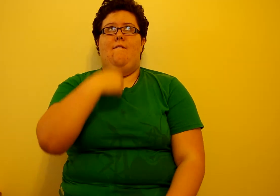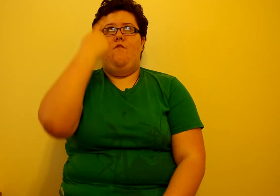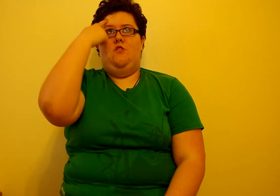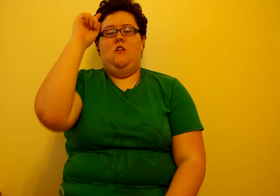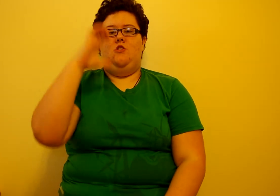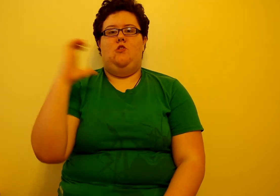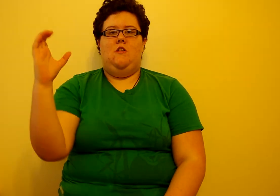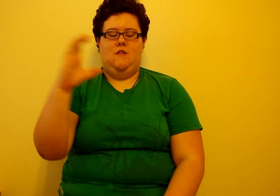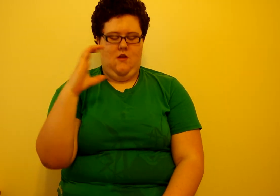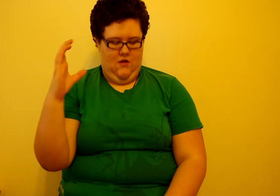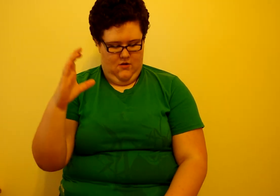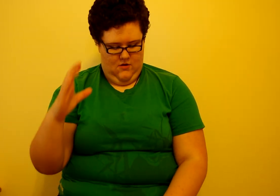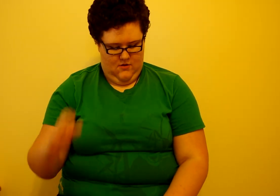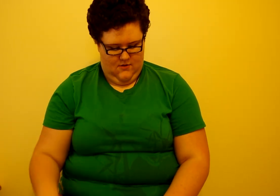for centuries.